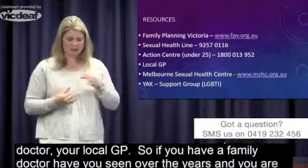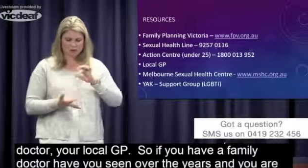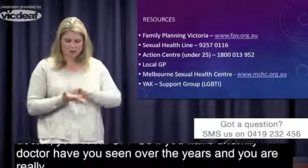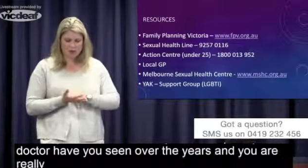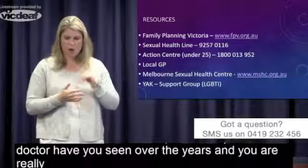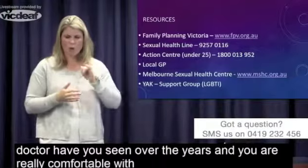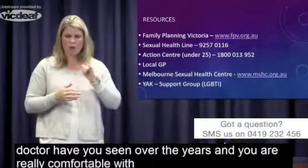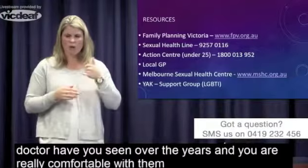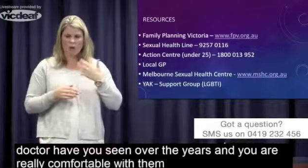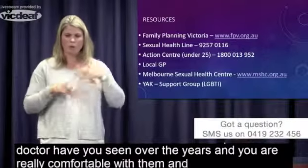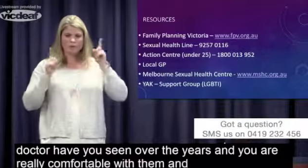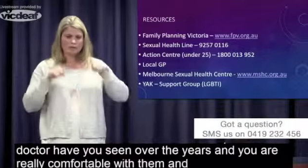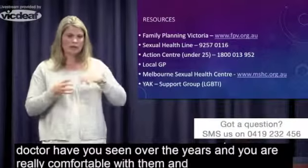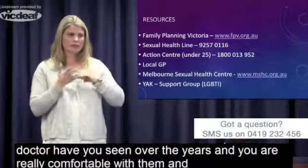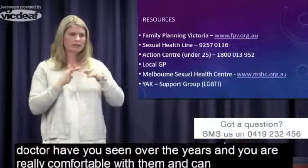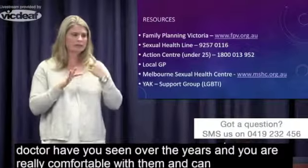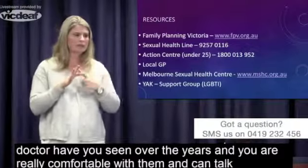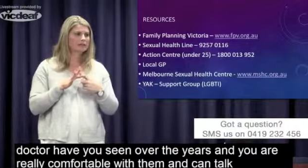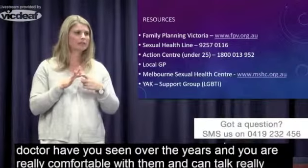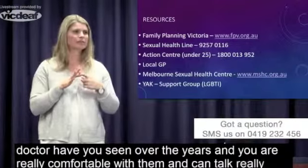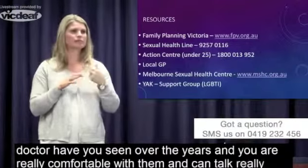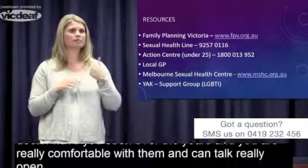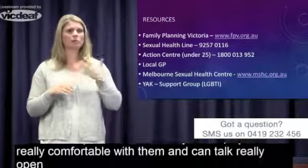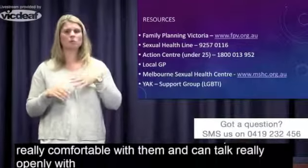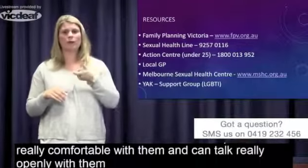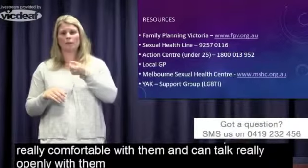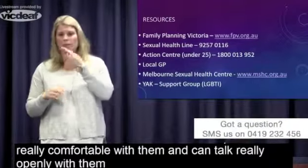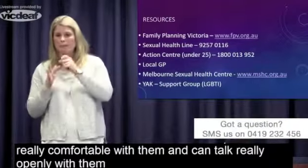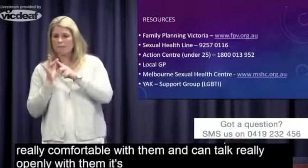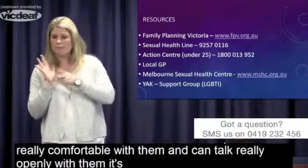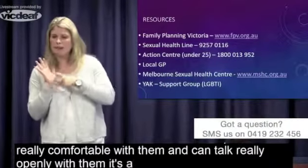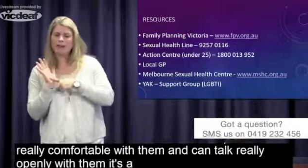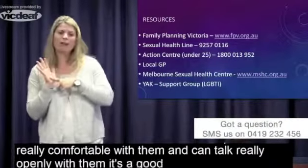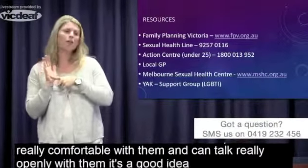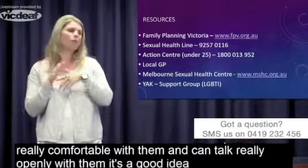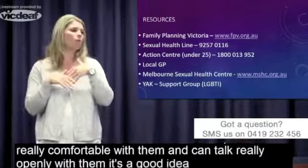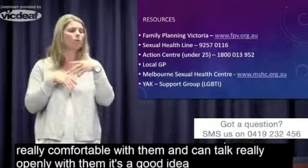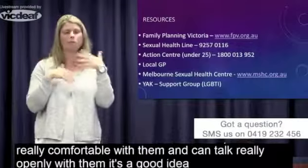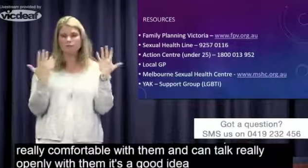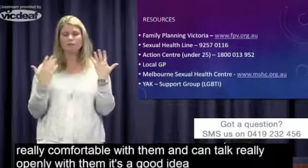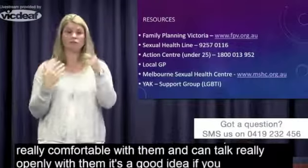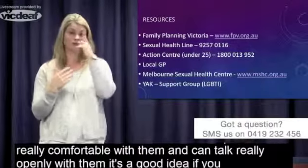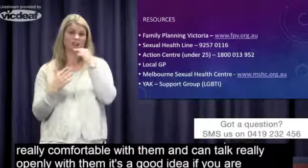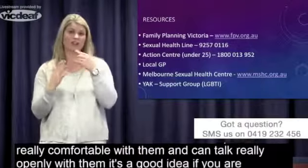it's a really good idea that if you're feeling out of sorts or something's not quite right, maybe you need to go on the